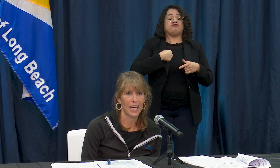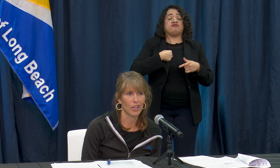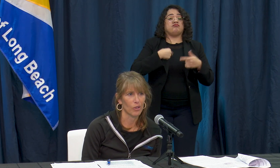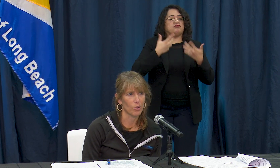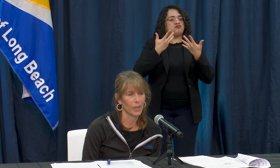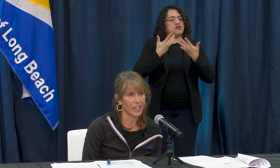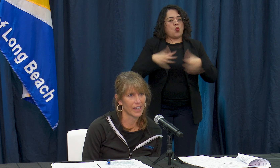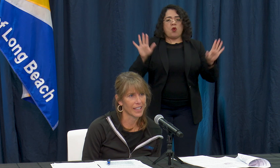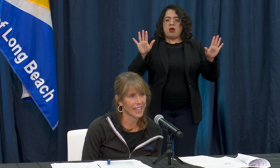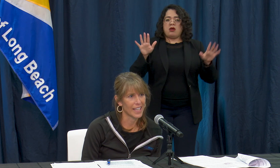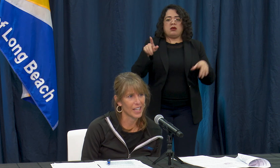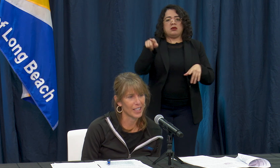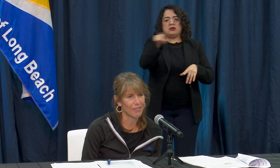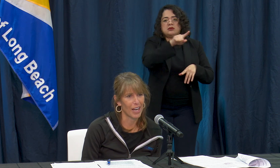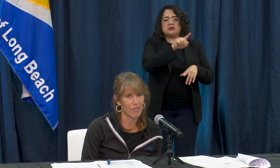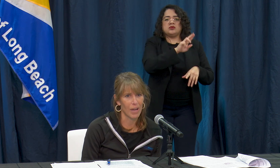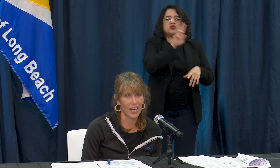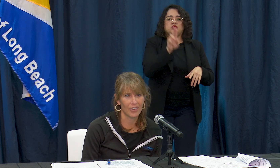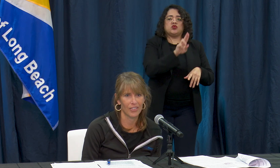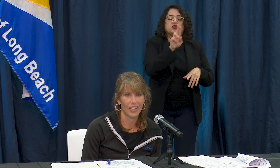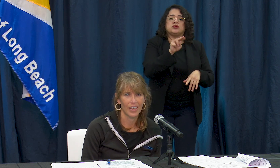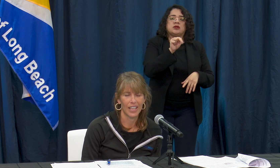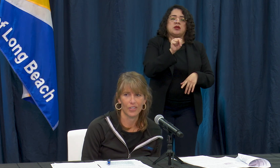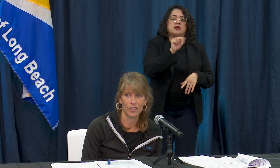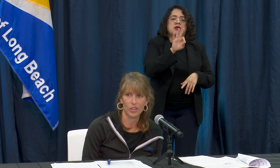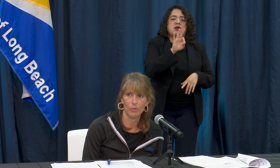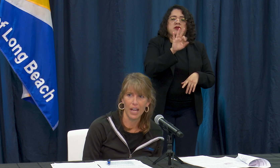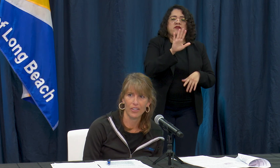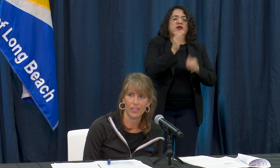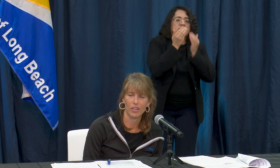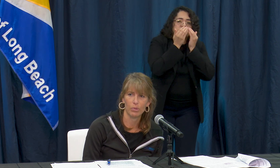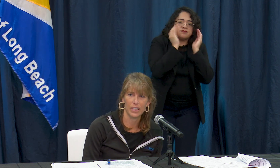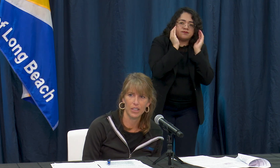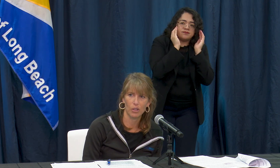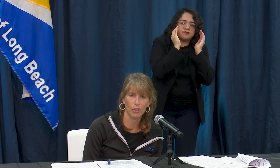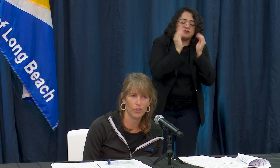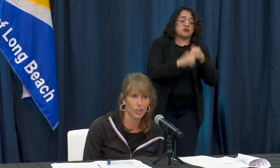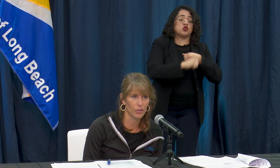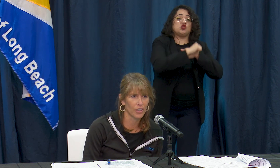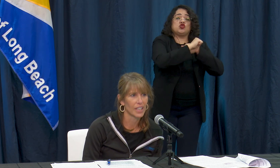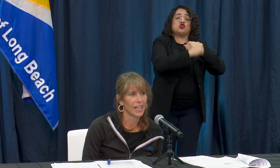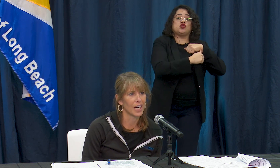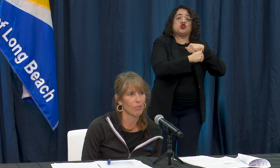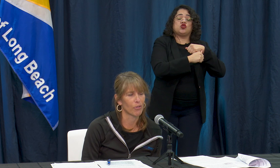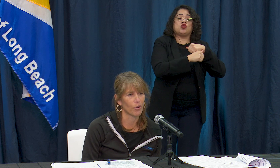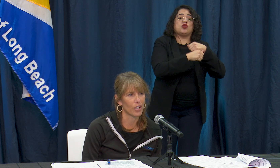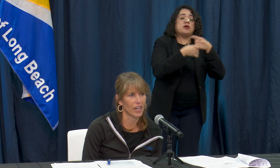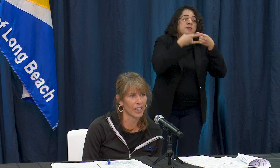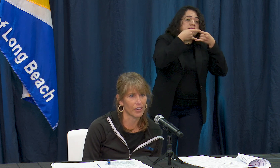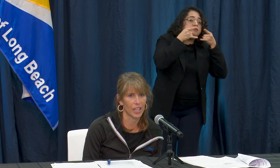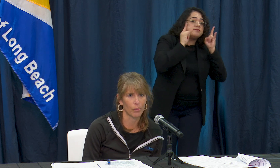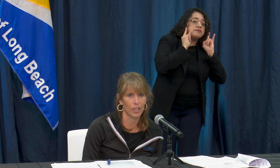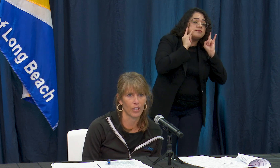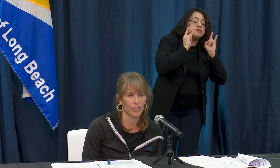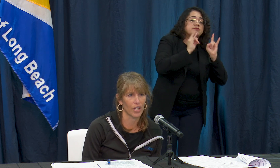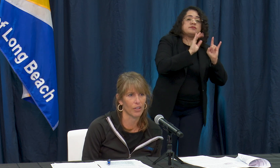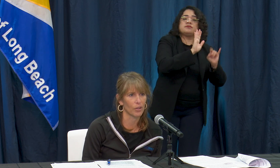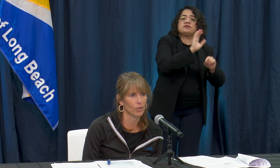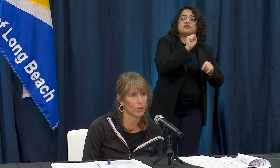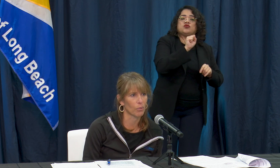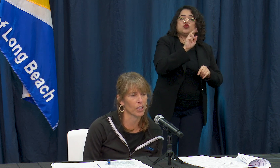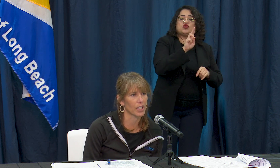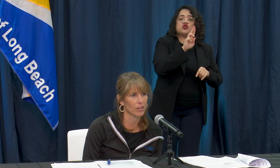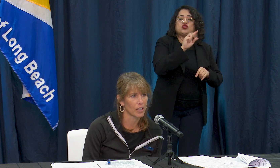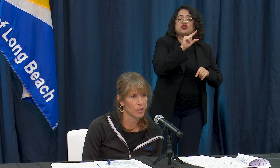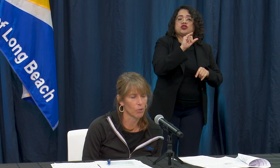people buying or wearing N95 masks and surgical masks, and to please hold those for our healthcare workers and